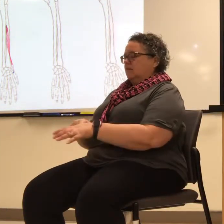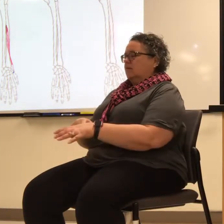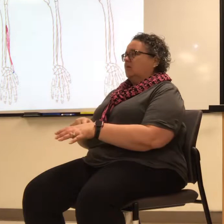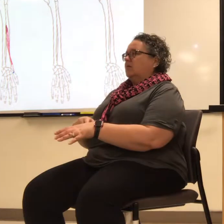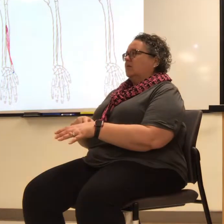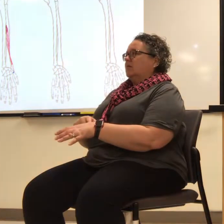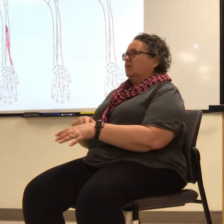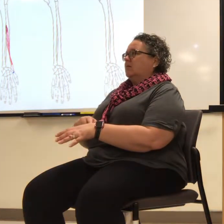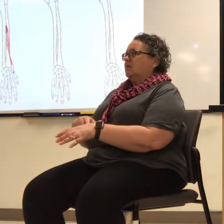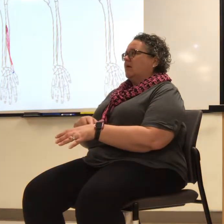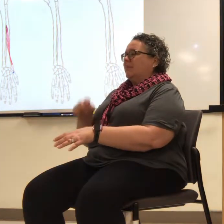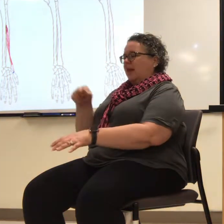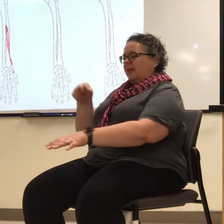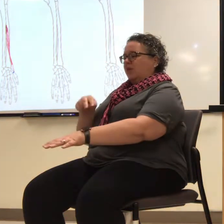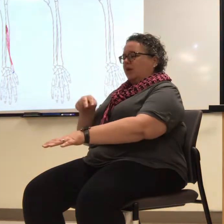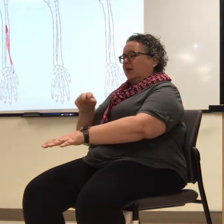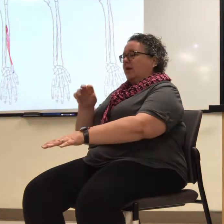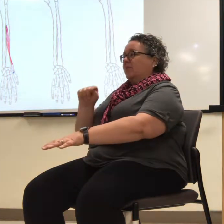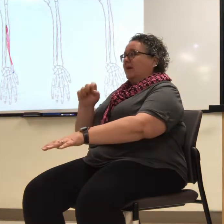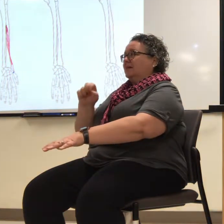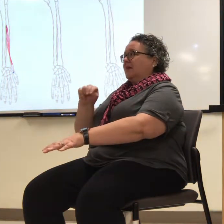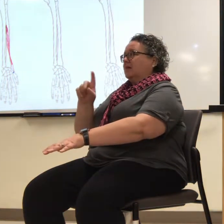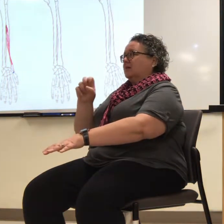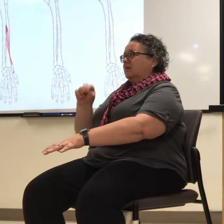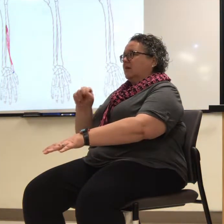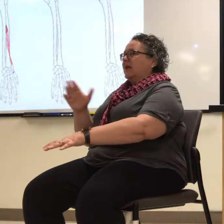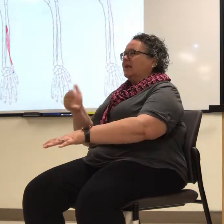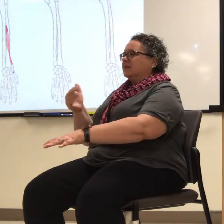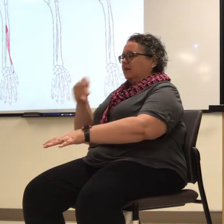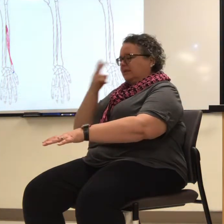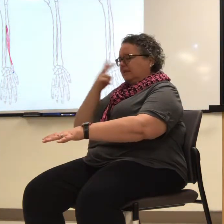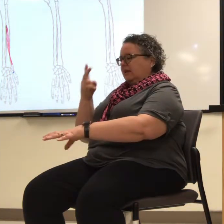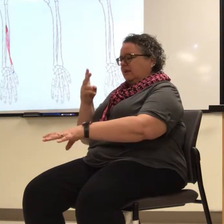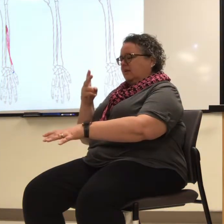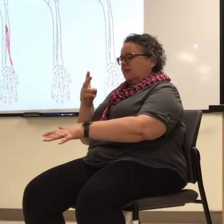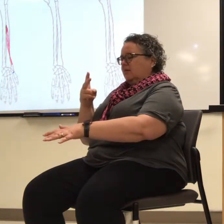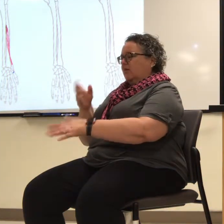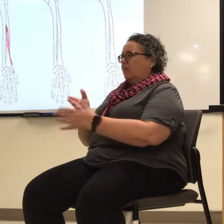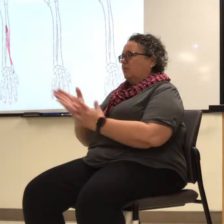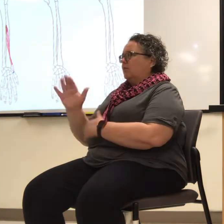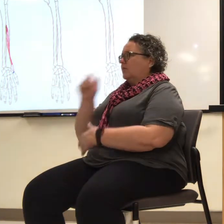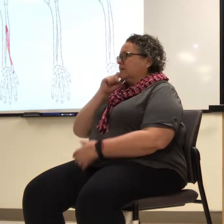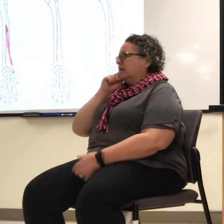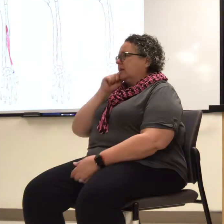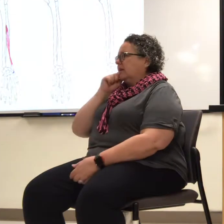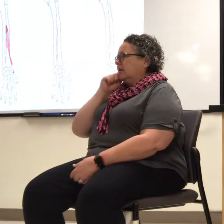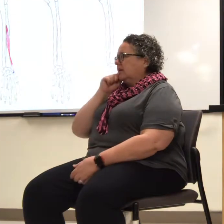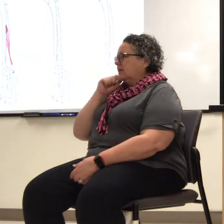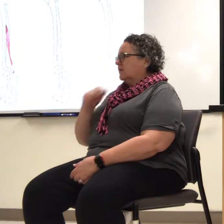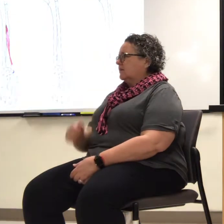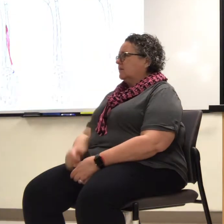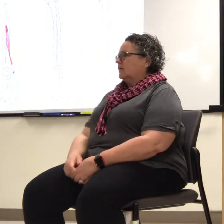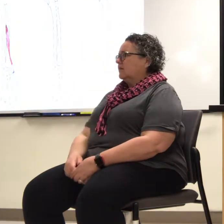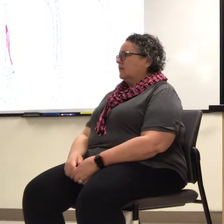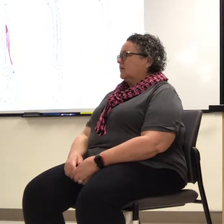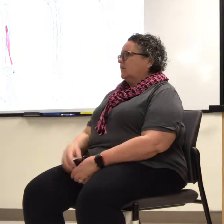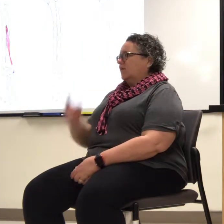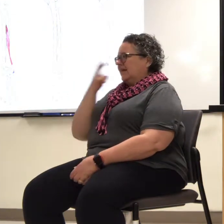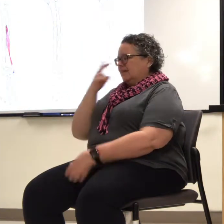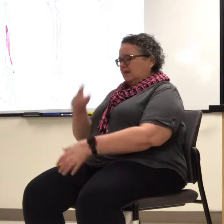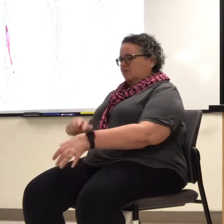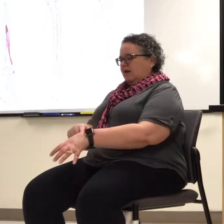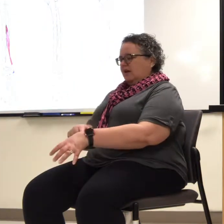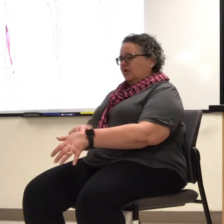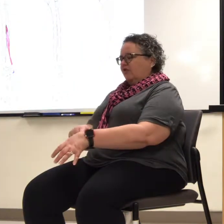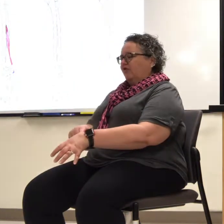I'm staring right at my tendon. The tendons are easily viewed through your skin. Yeah. The tendon of that muscle you can see right here